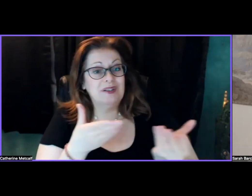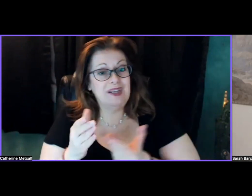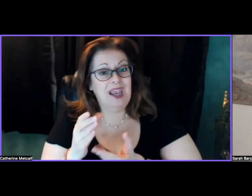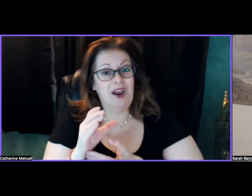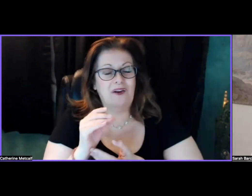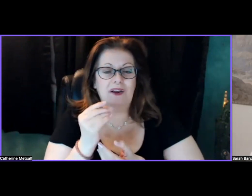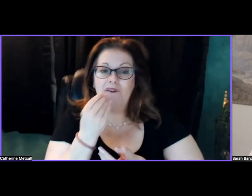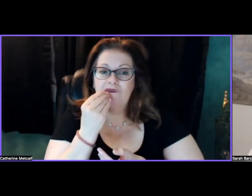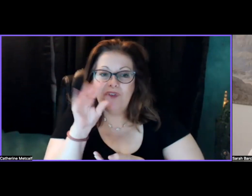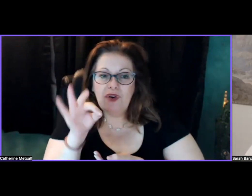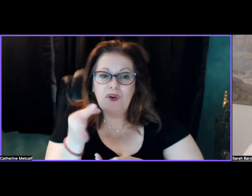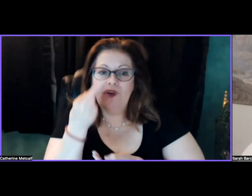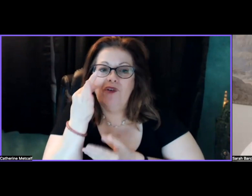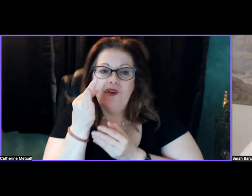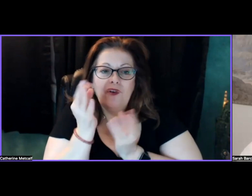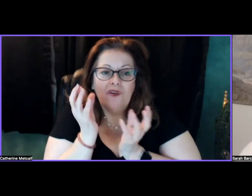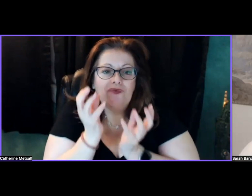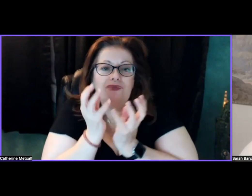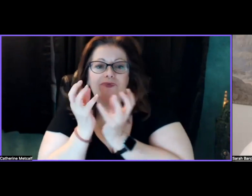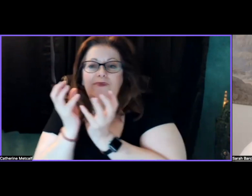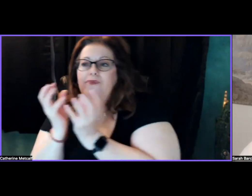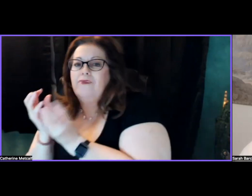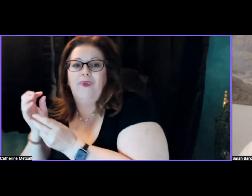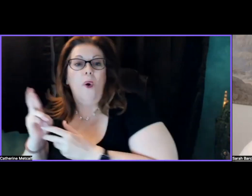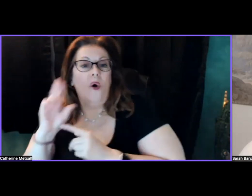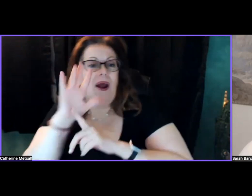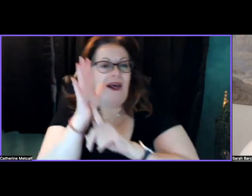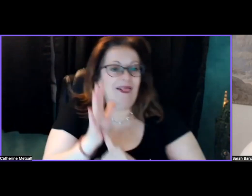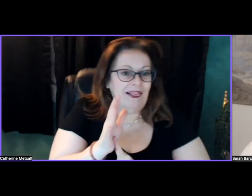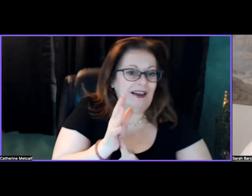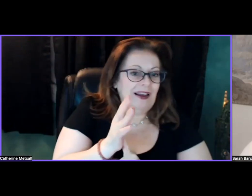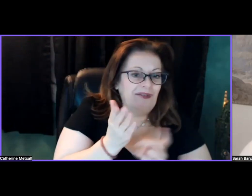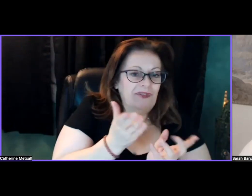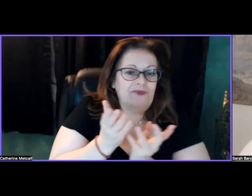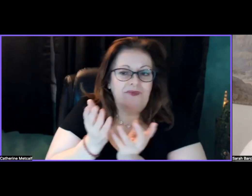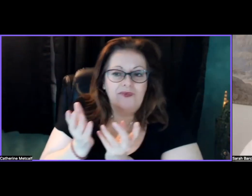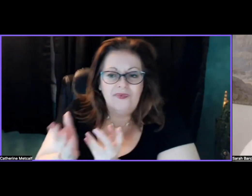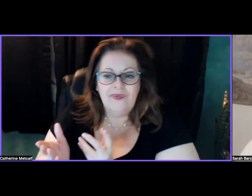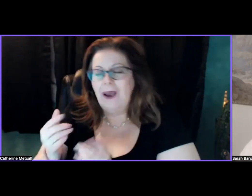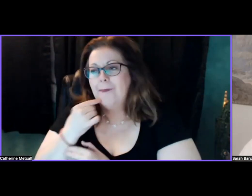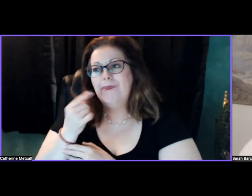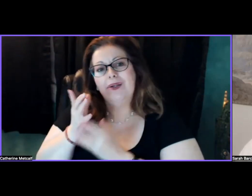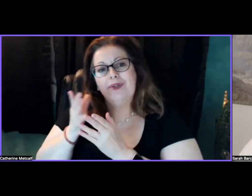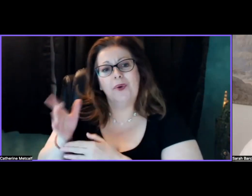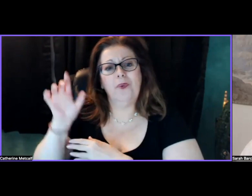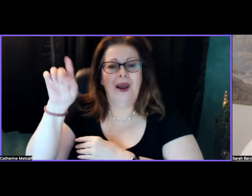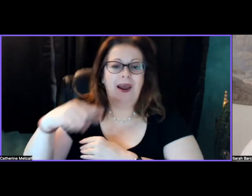wide smiles after feeding, the way they let me wipe the tiny stains off their glowing faces. So when